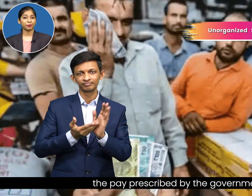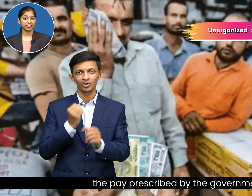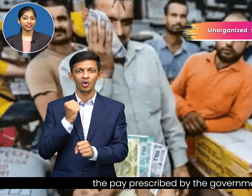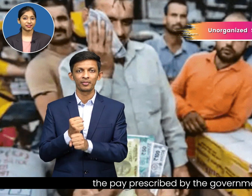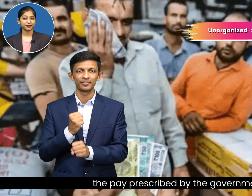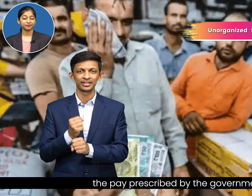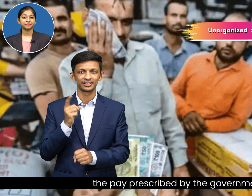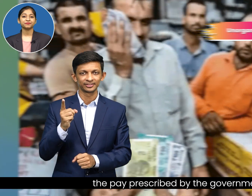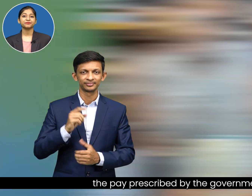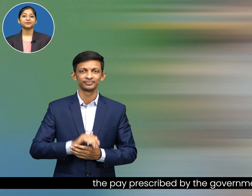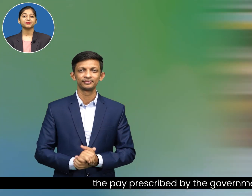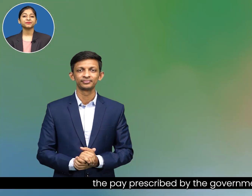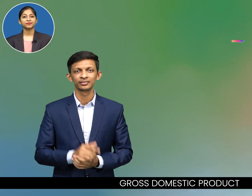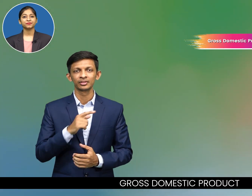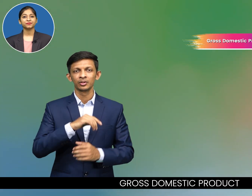the government.